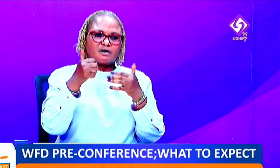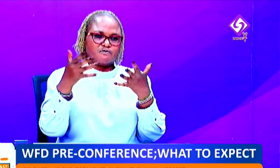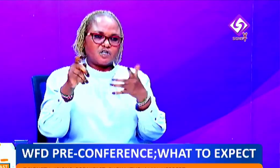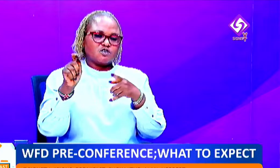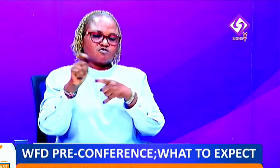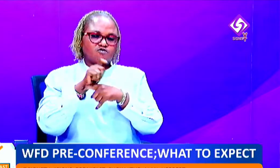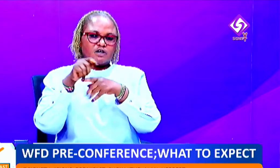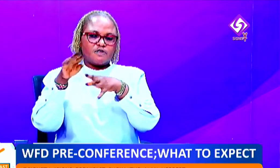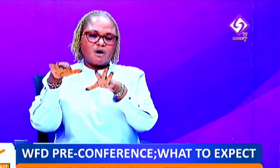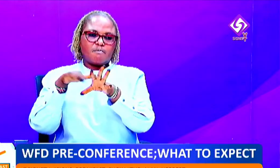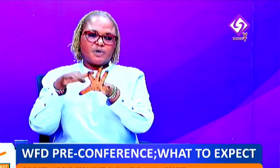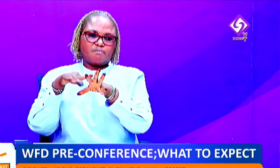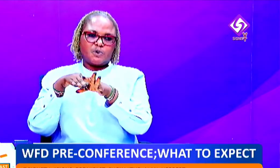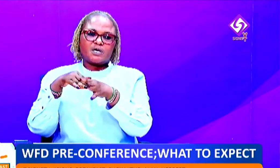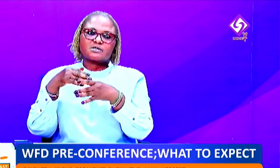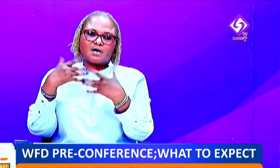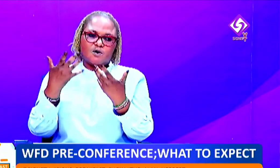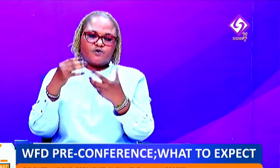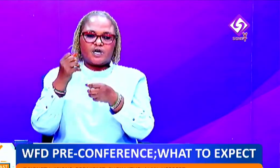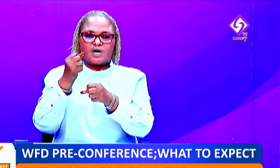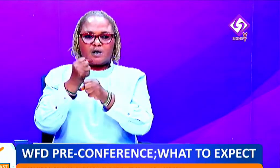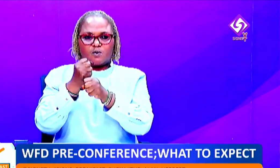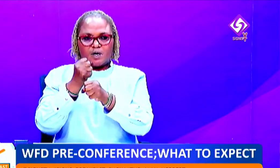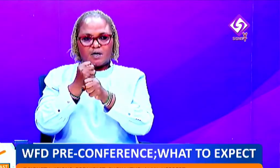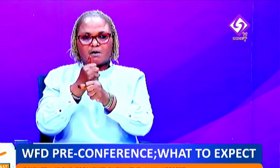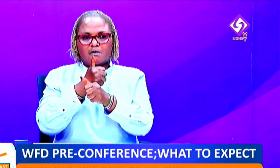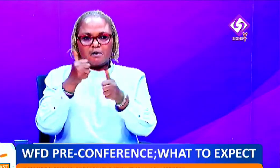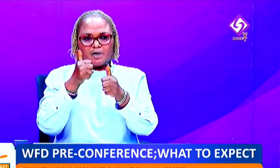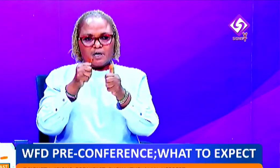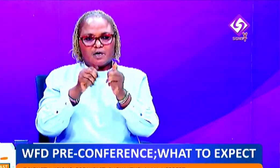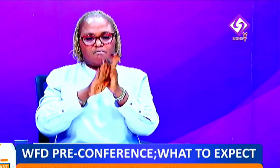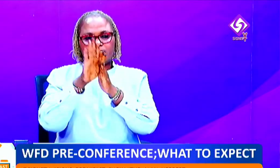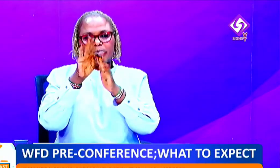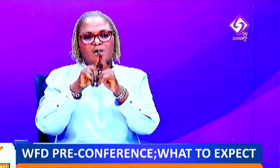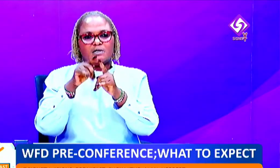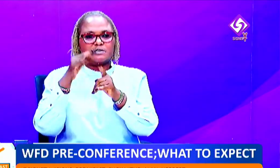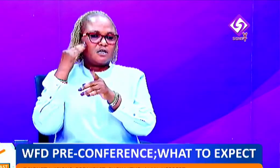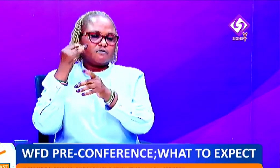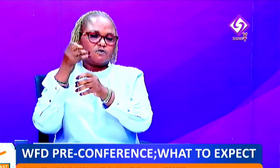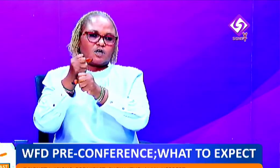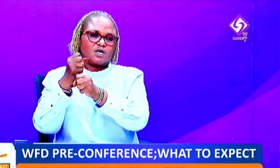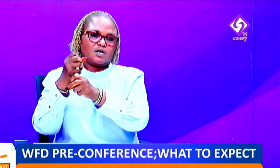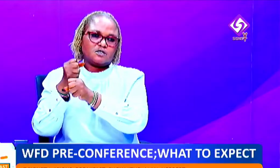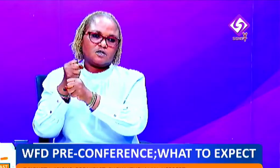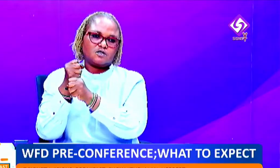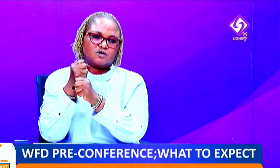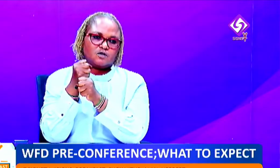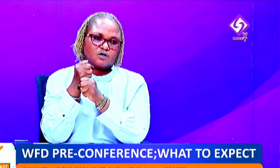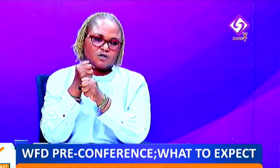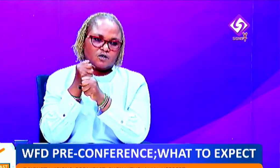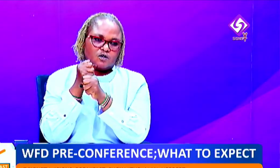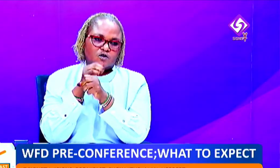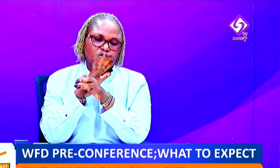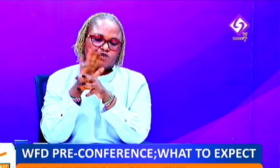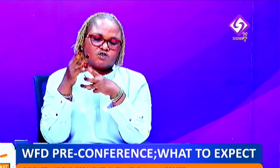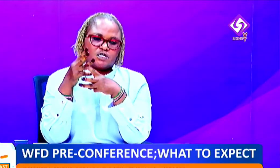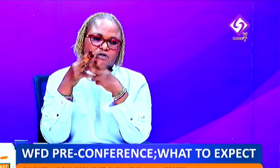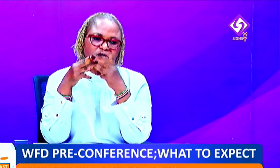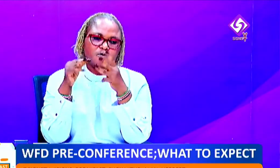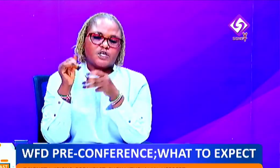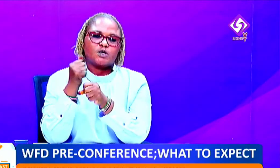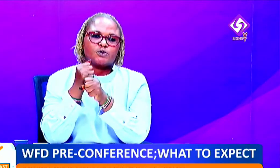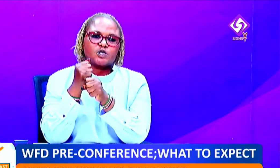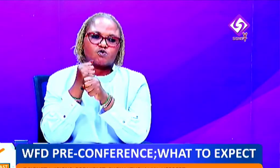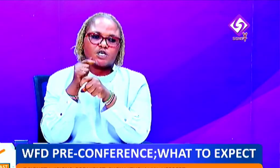third, we are going to be talking about leadership within these deaf associations and how we can strengthen the capacity of deaf